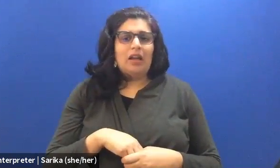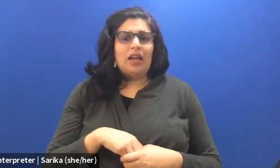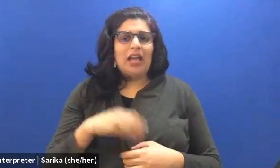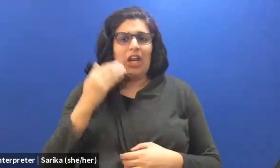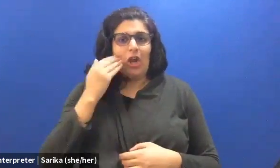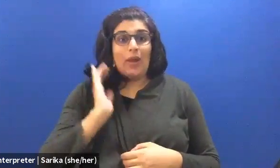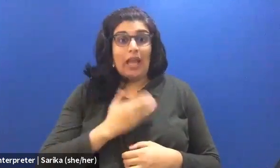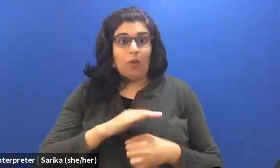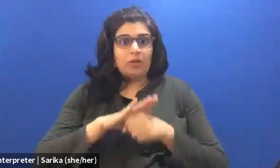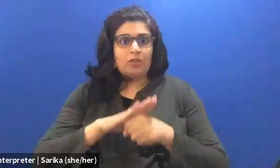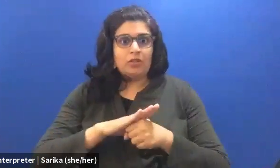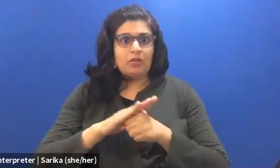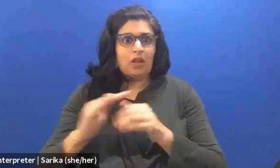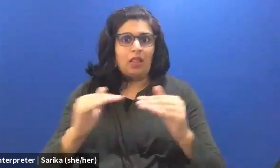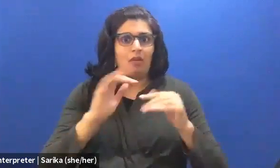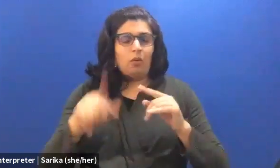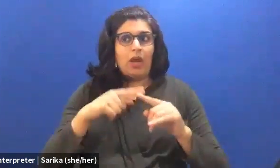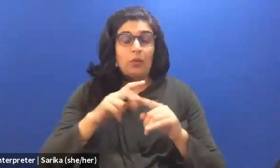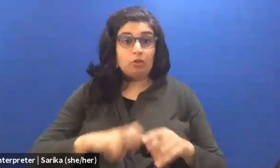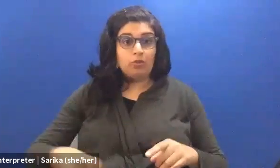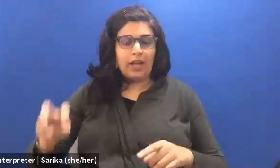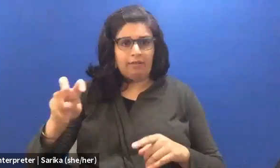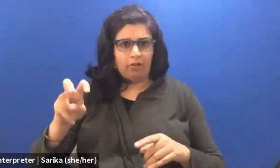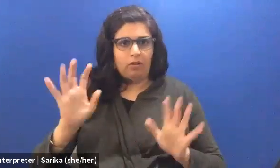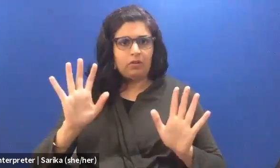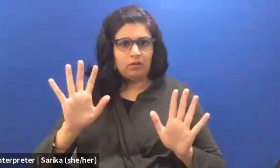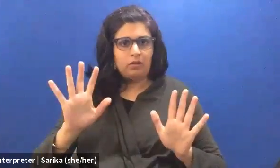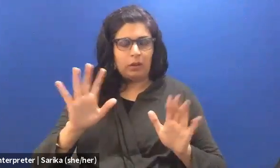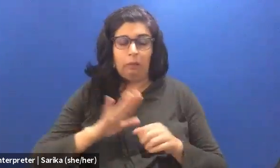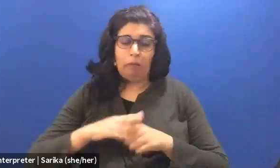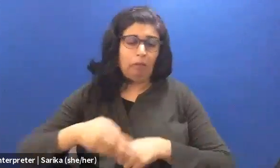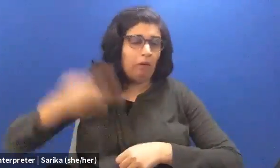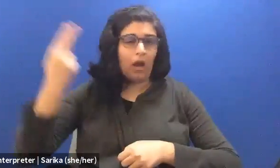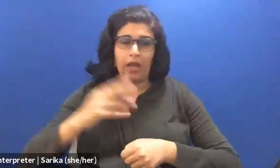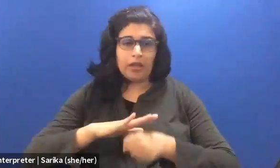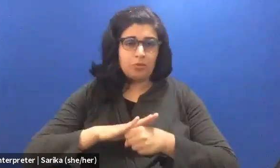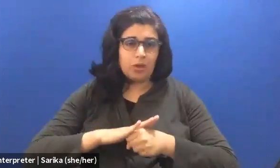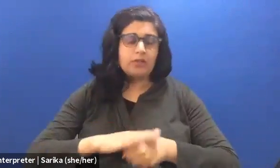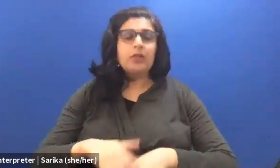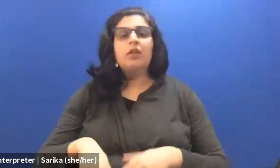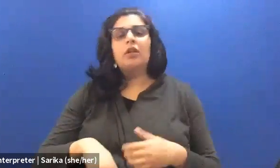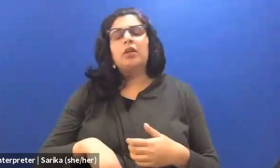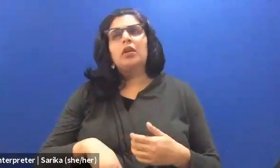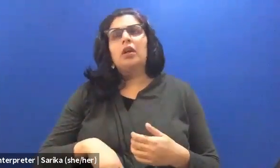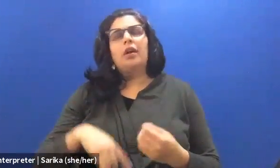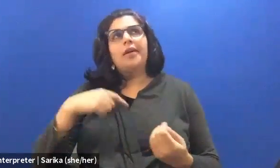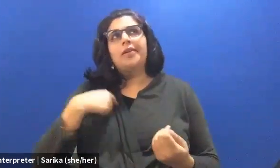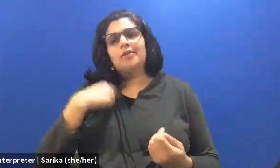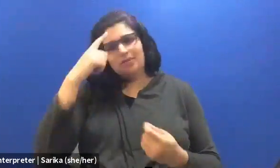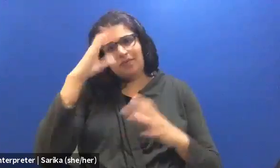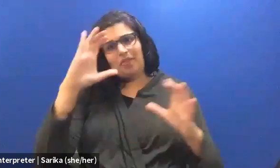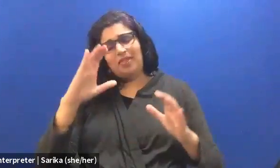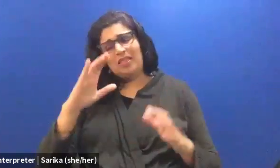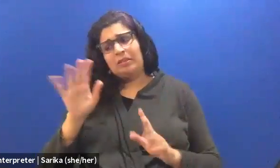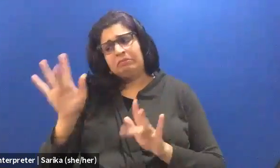stress level when we travel to begin with. And all I could think of was that poor